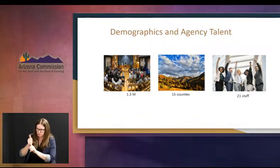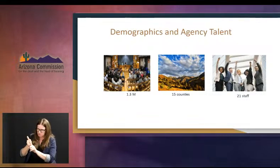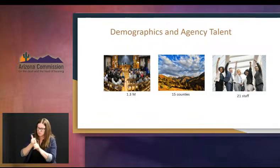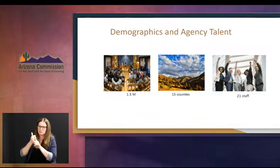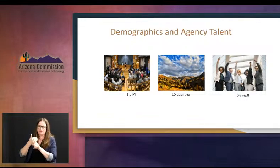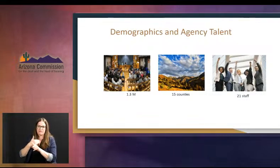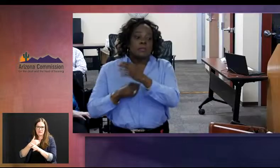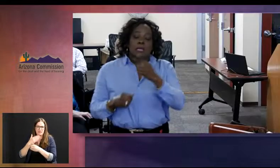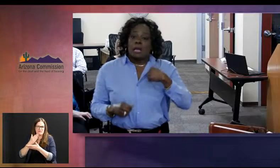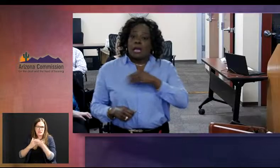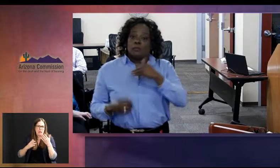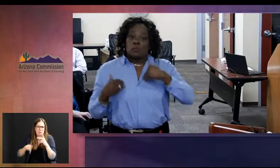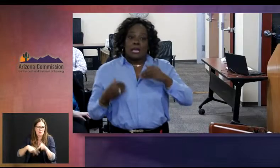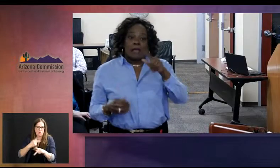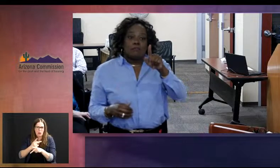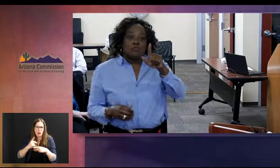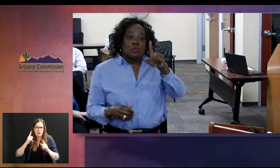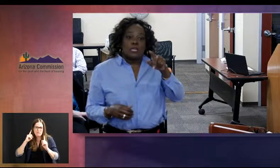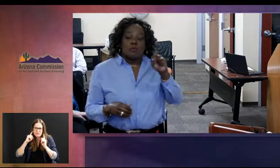We have 15 counties,